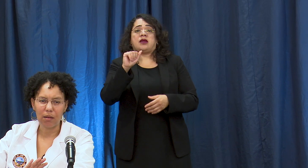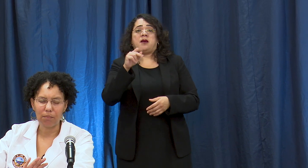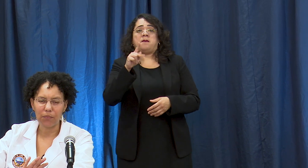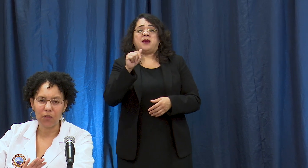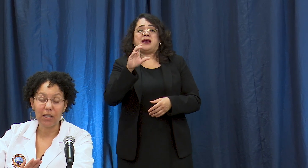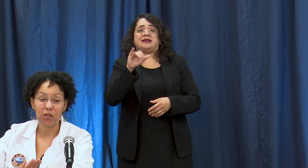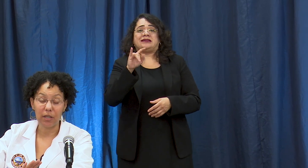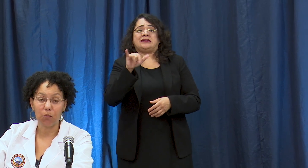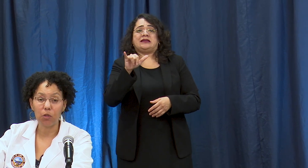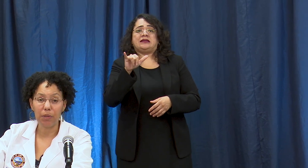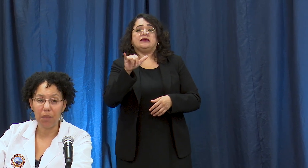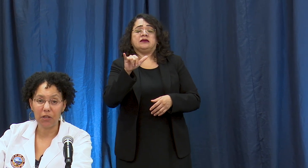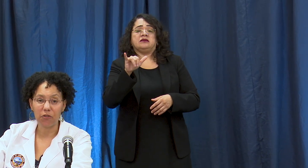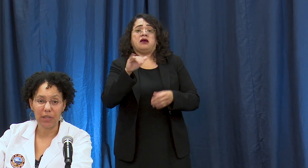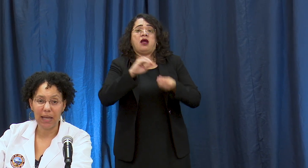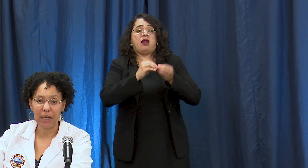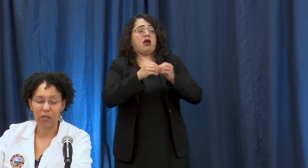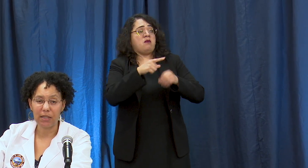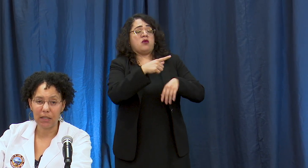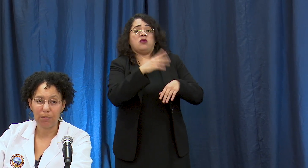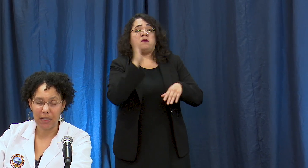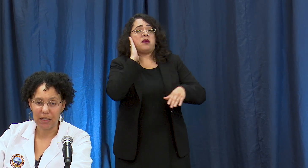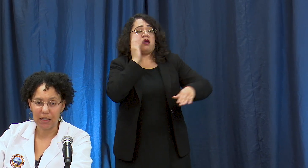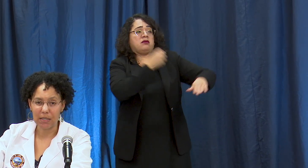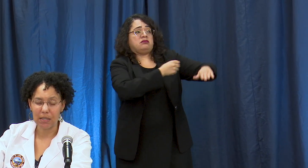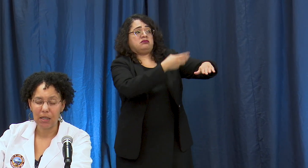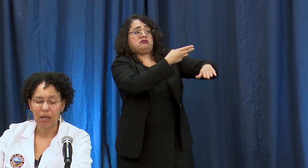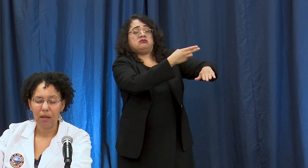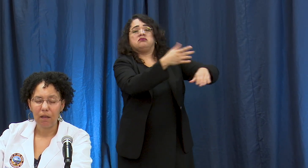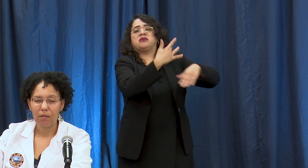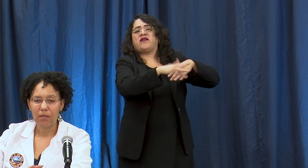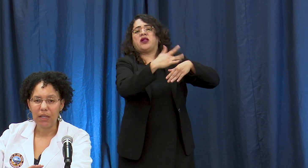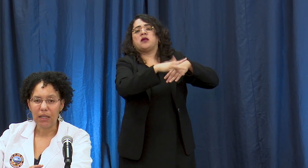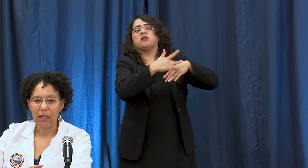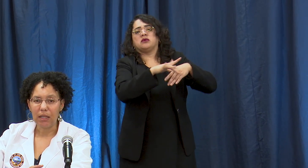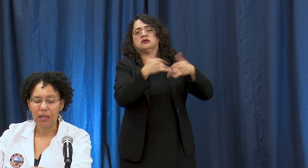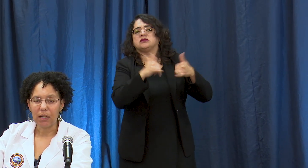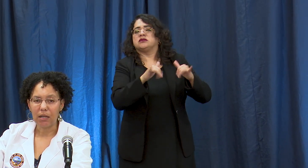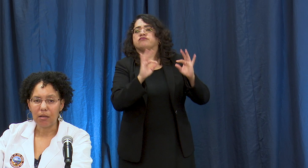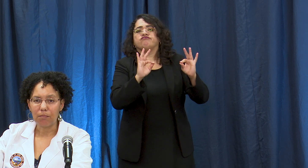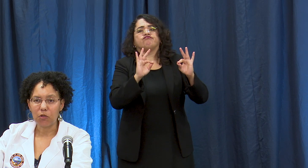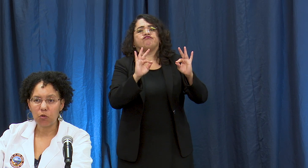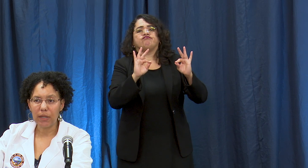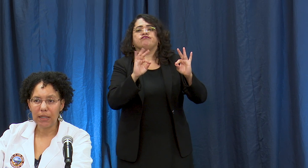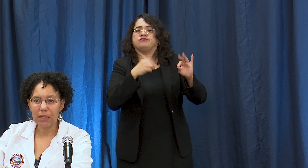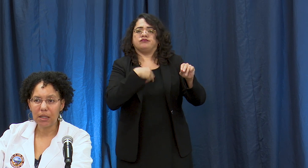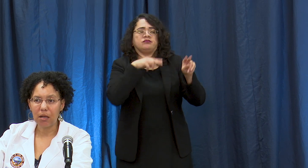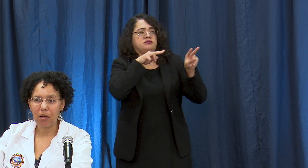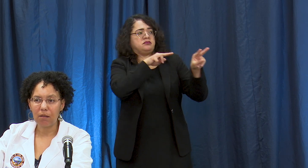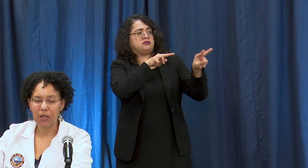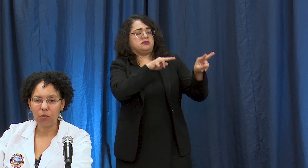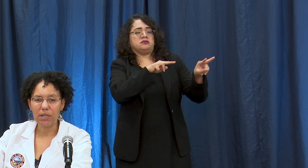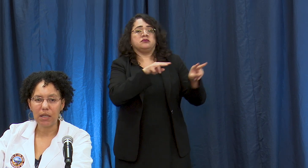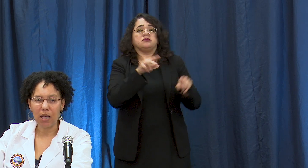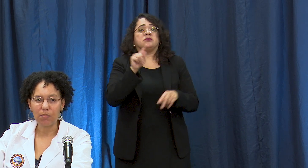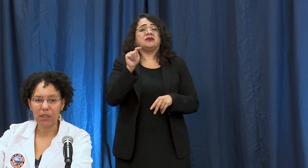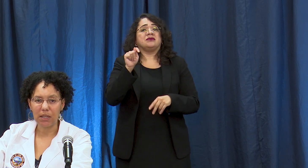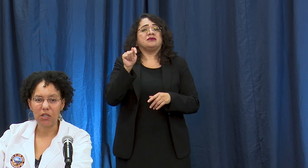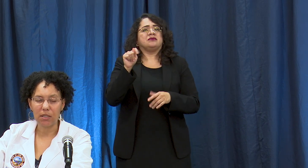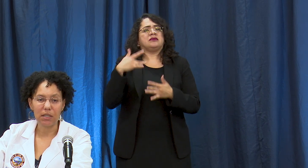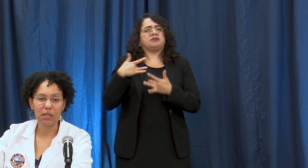So that's good, and we'll be monitoring that on a daily basis. The trend of